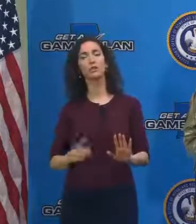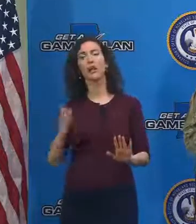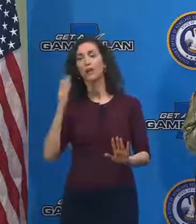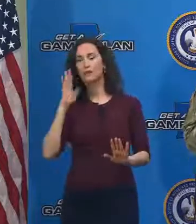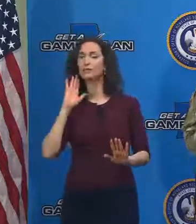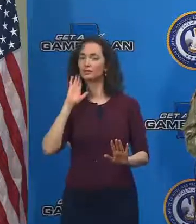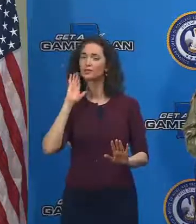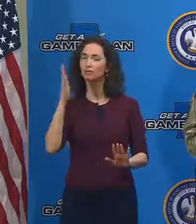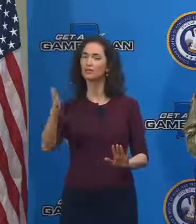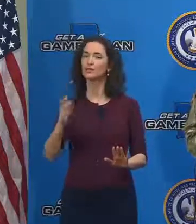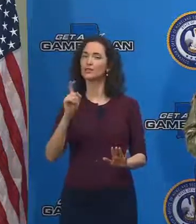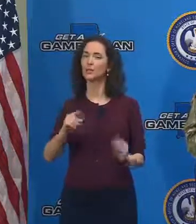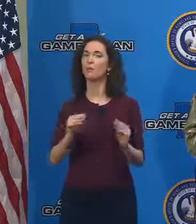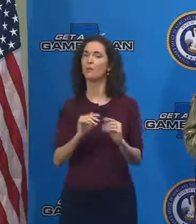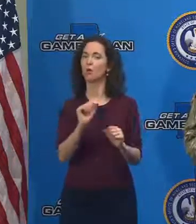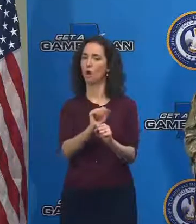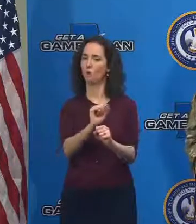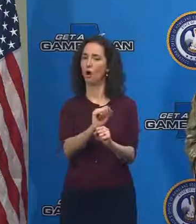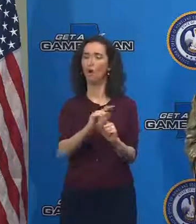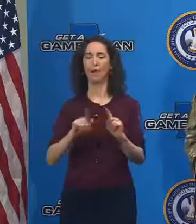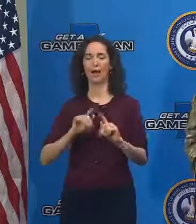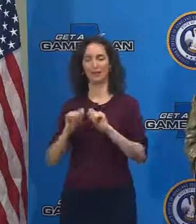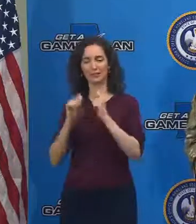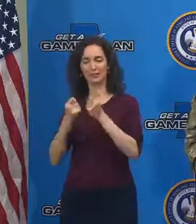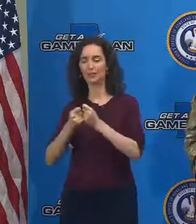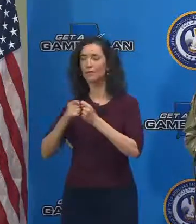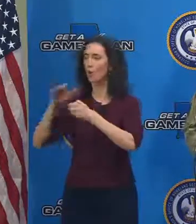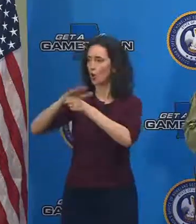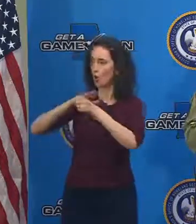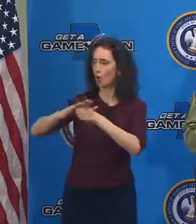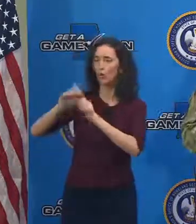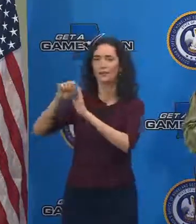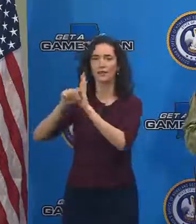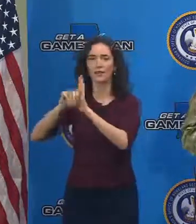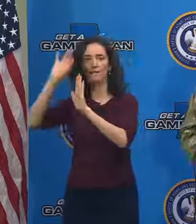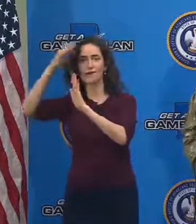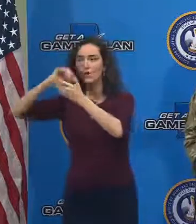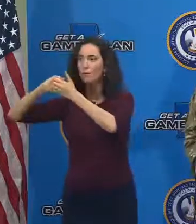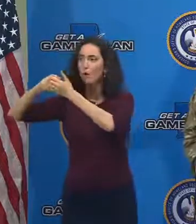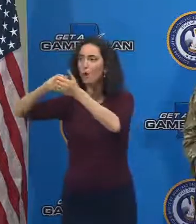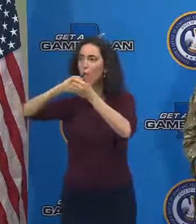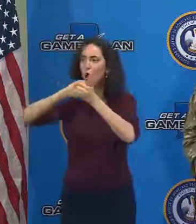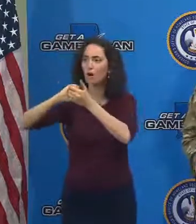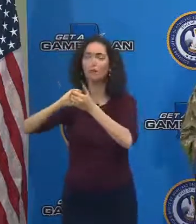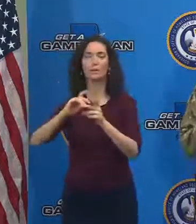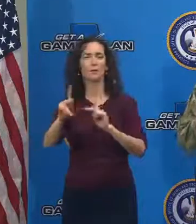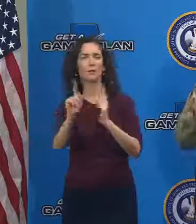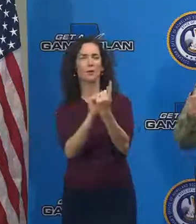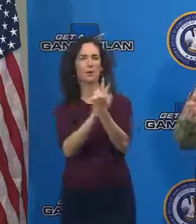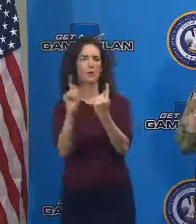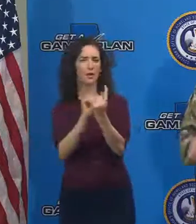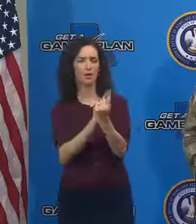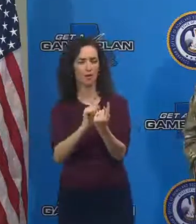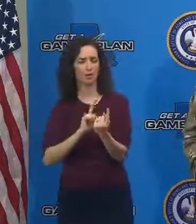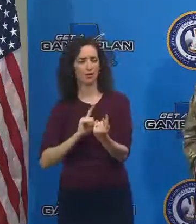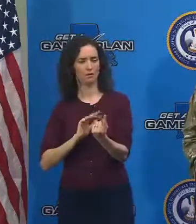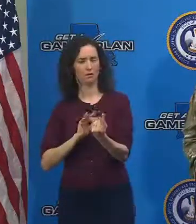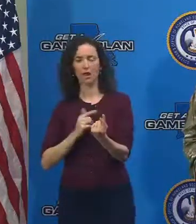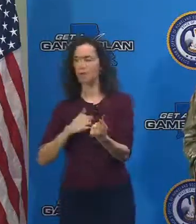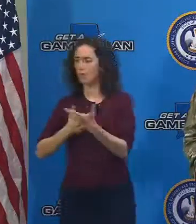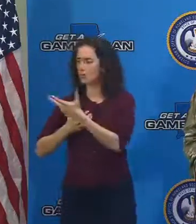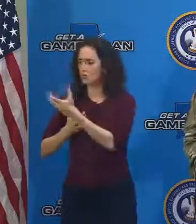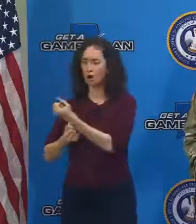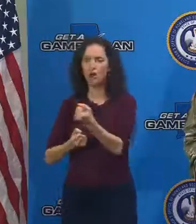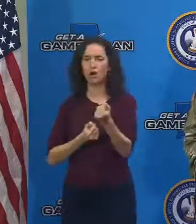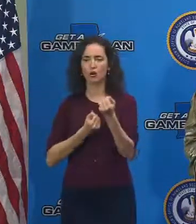have, the local, state, and federal partners that we're working with, and all the citizens that we interact with, that we will get on the other side